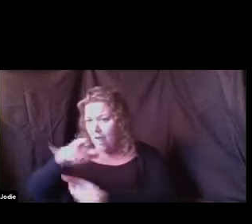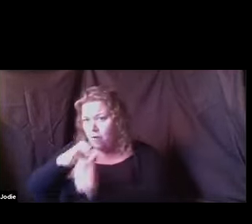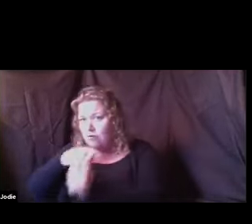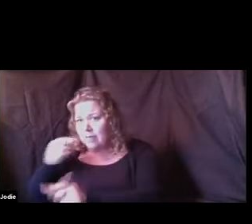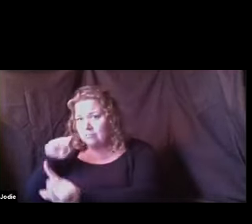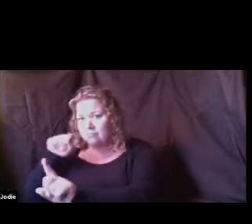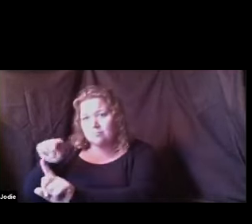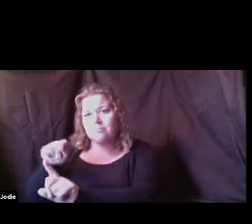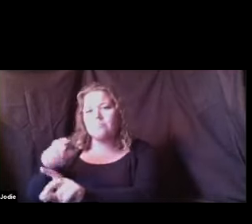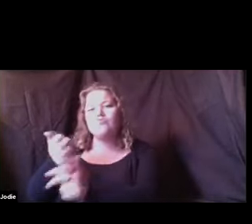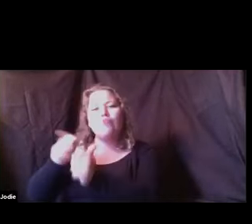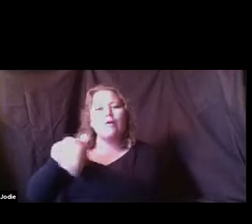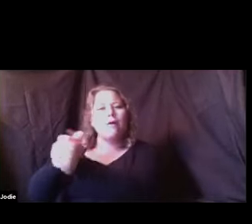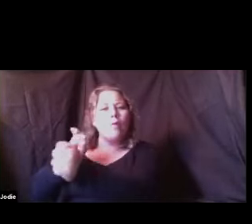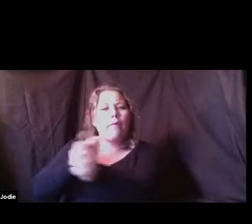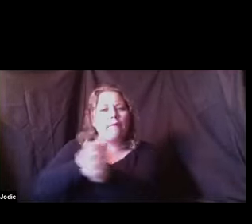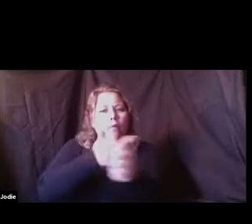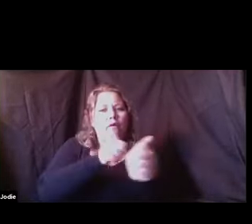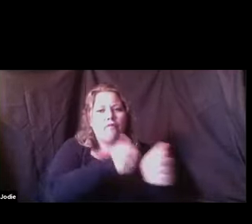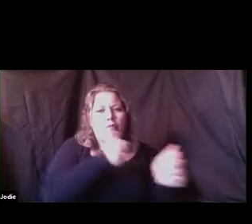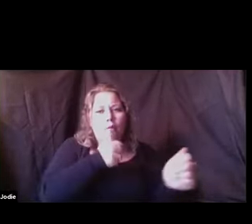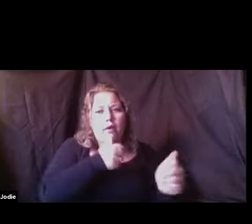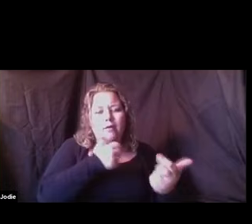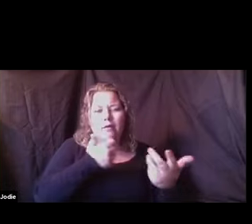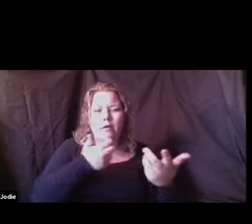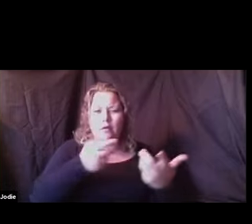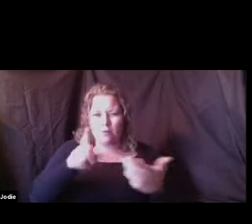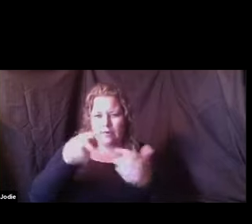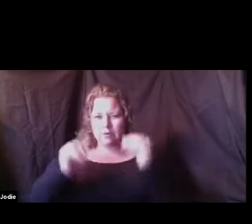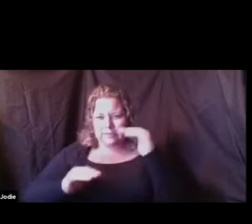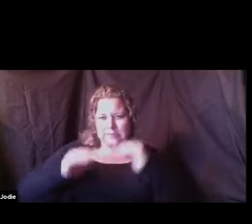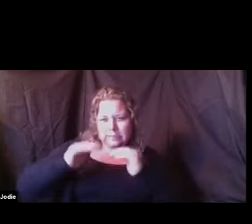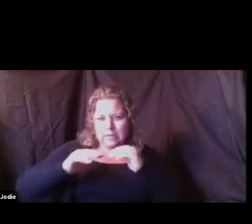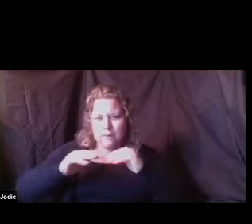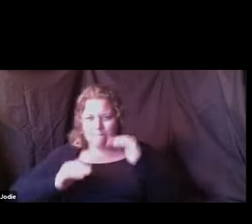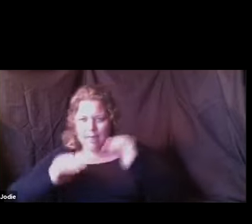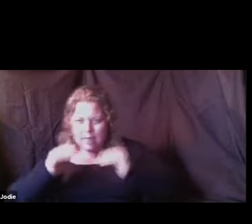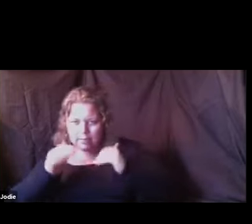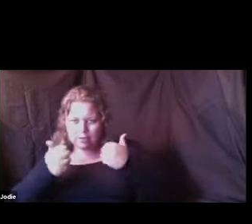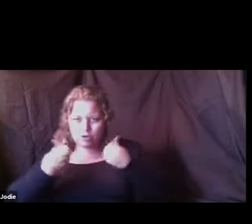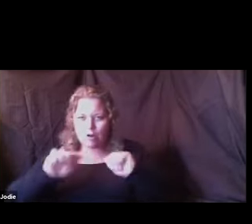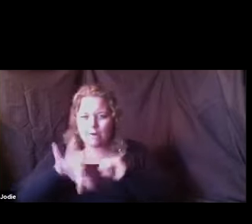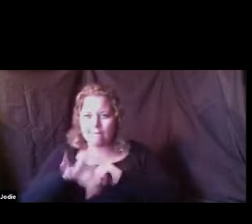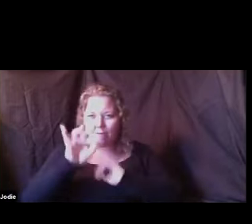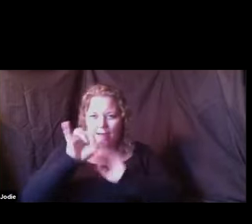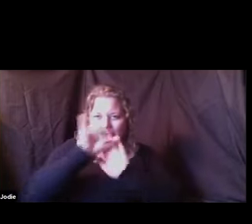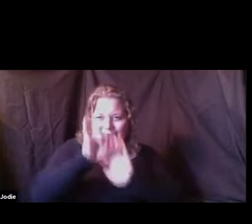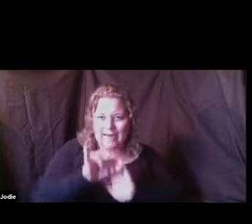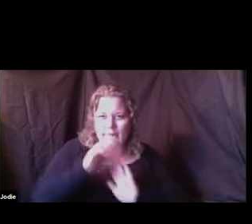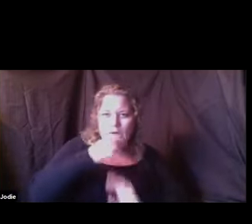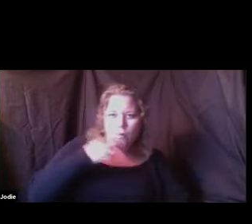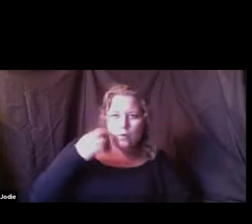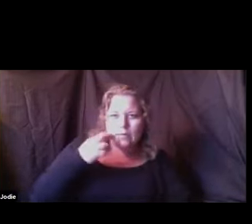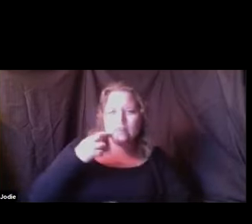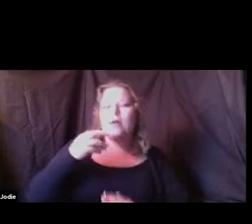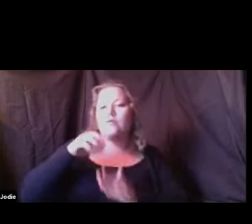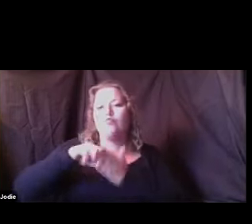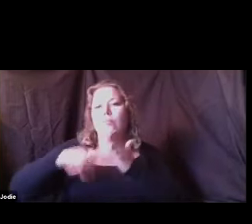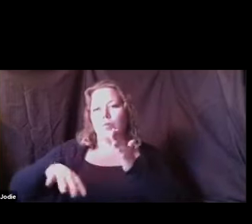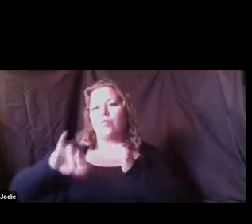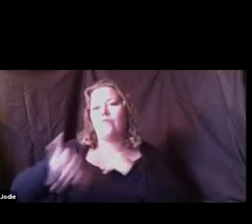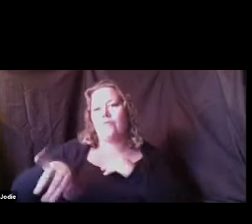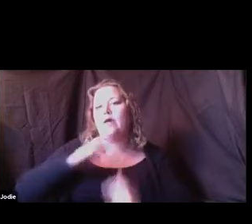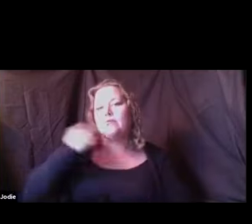really a balance of the risks and trying to remove as many of those as you can.